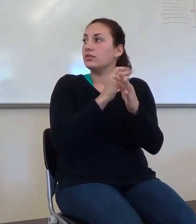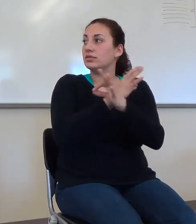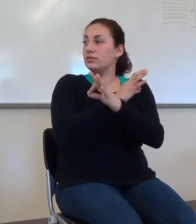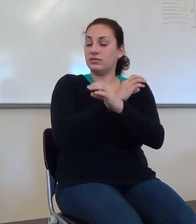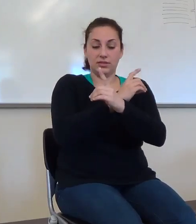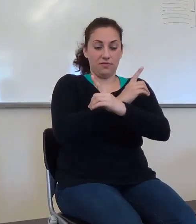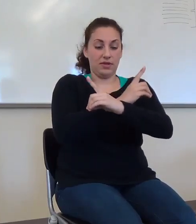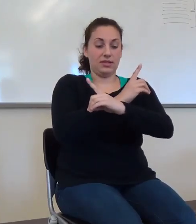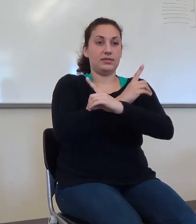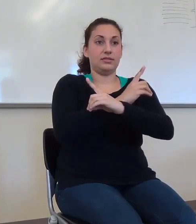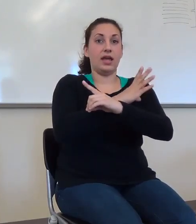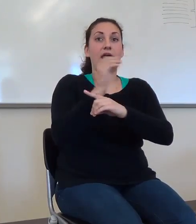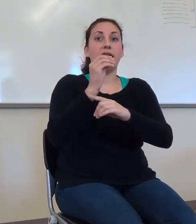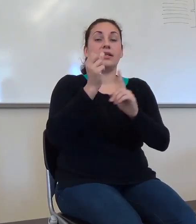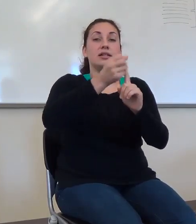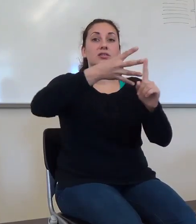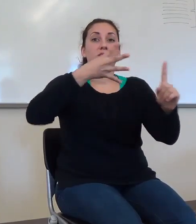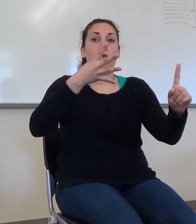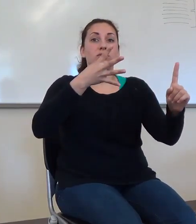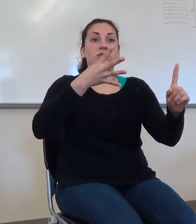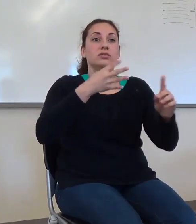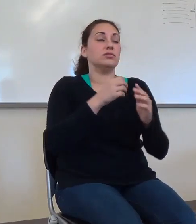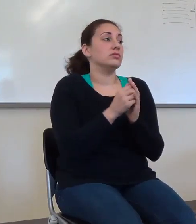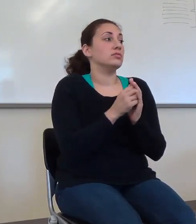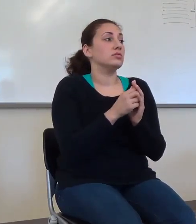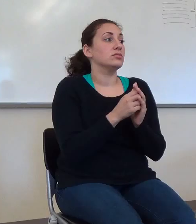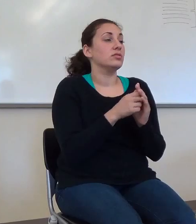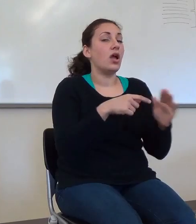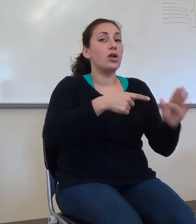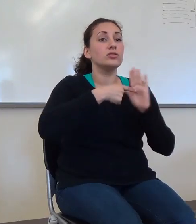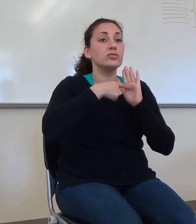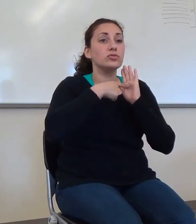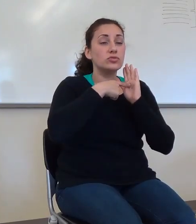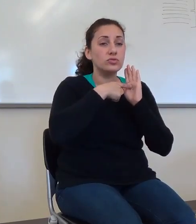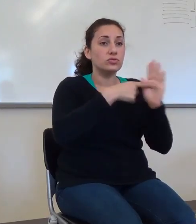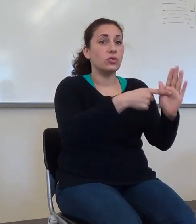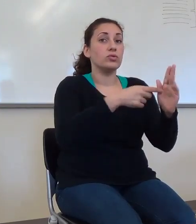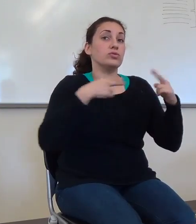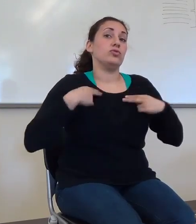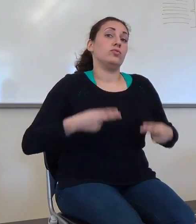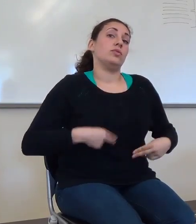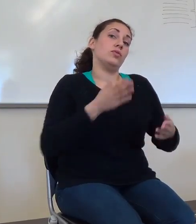exposes human rights violations, encourages government to change laws, and conducts campaigns to educate the public.